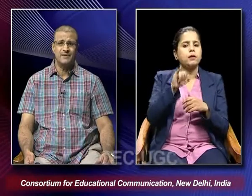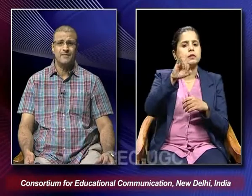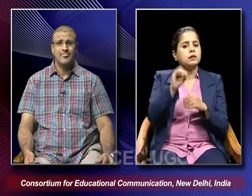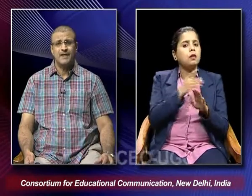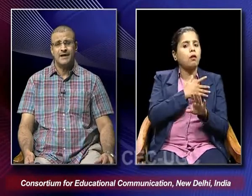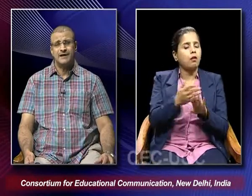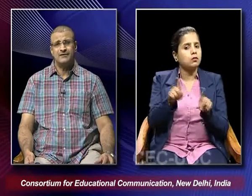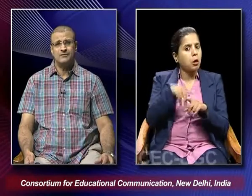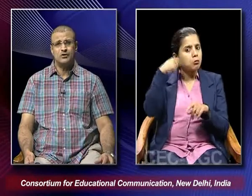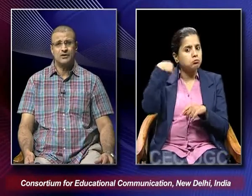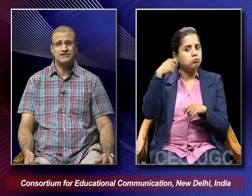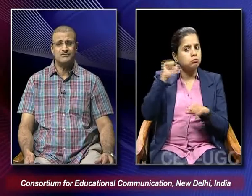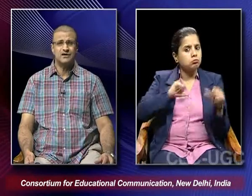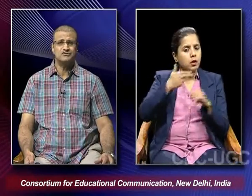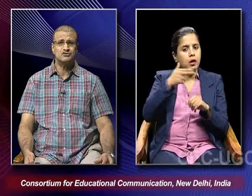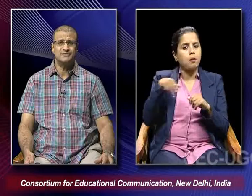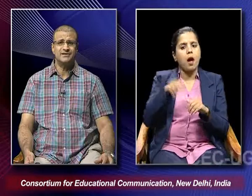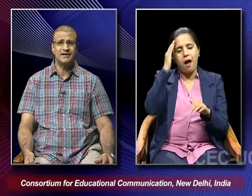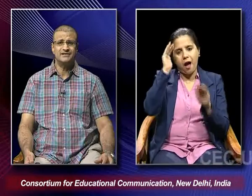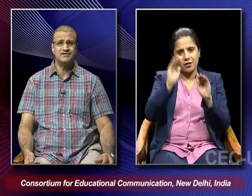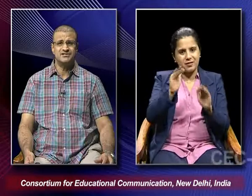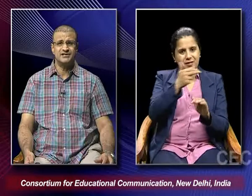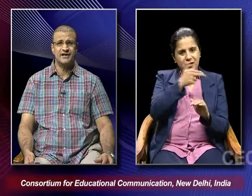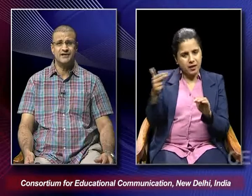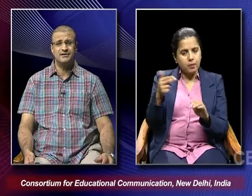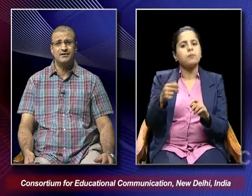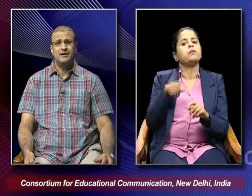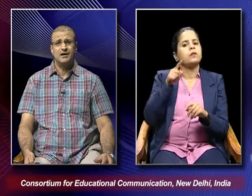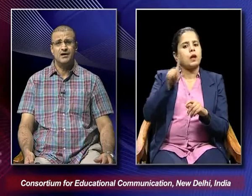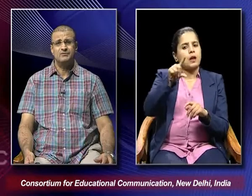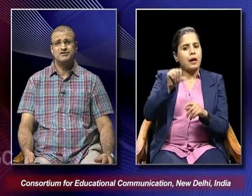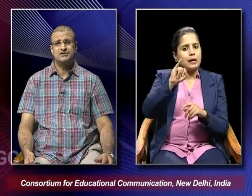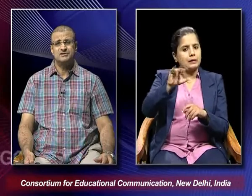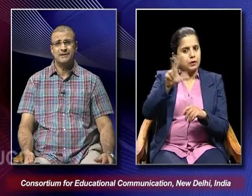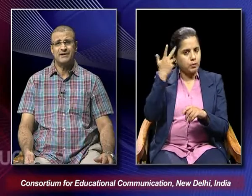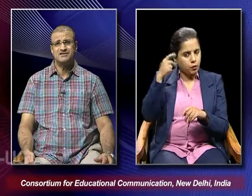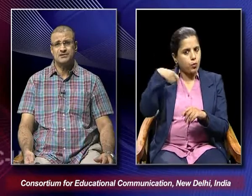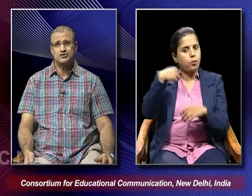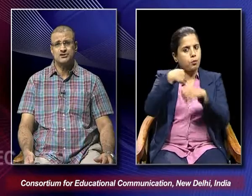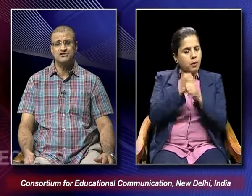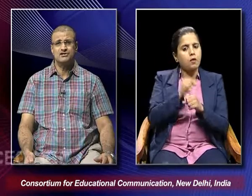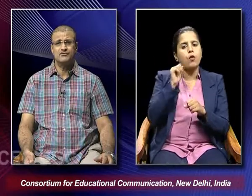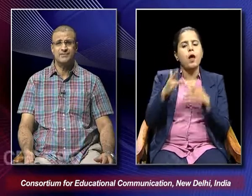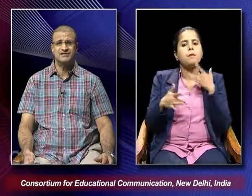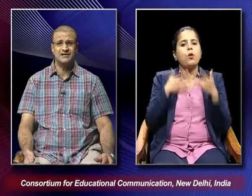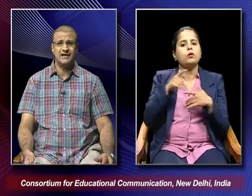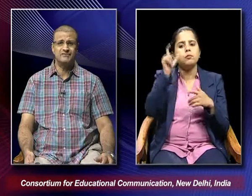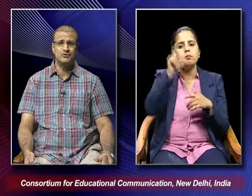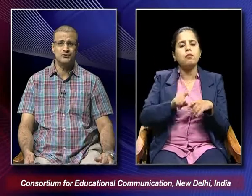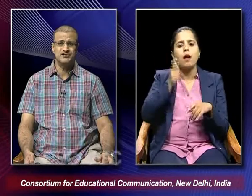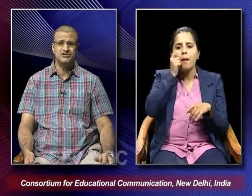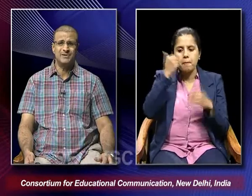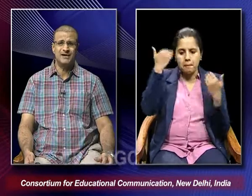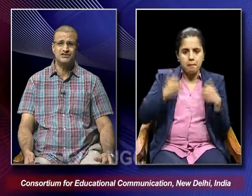well. And a film called Ashirwad, which was made in 1968, which depicts the emotional journey of a man's life